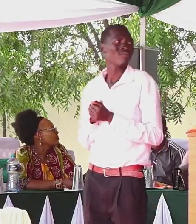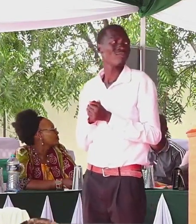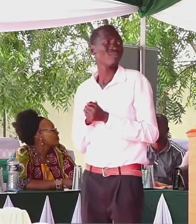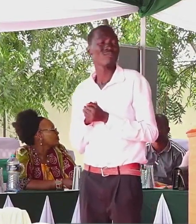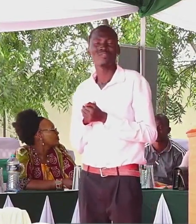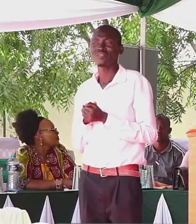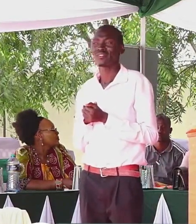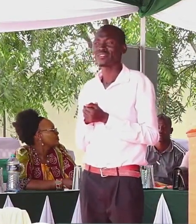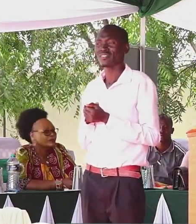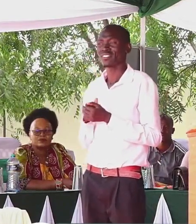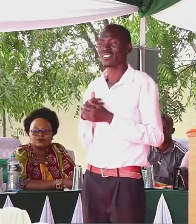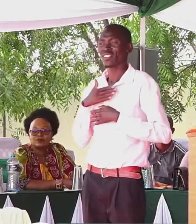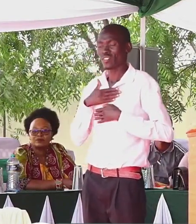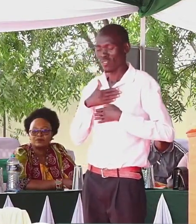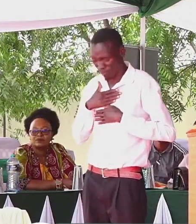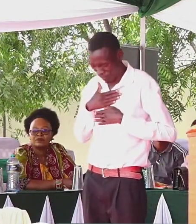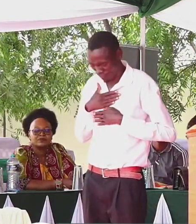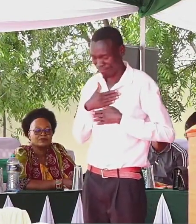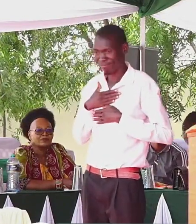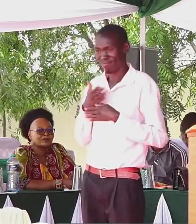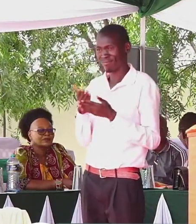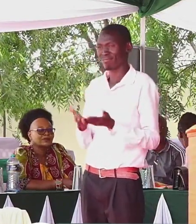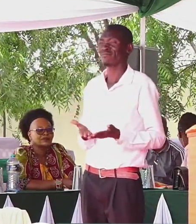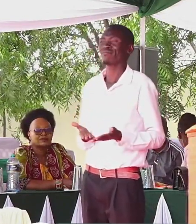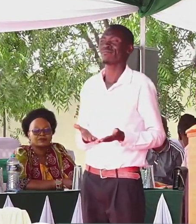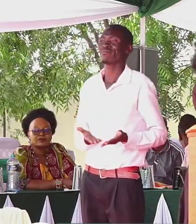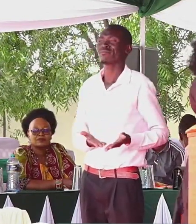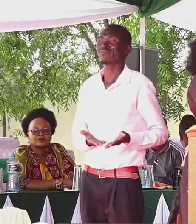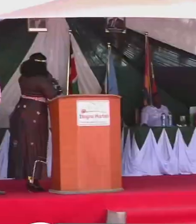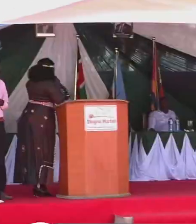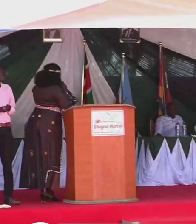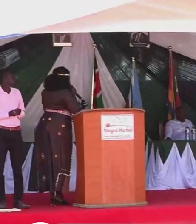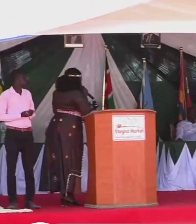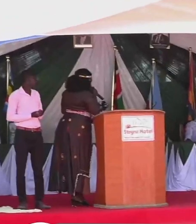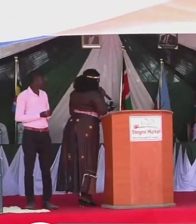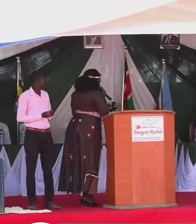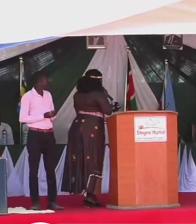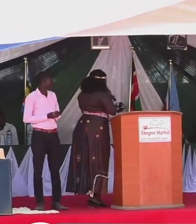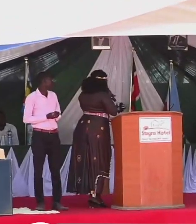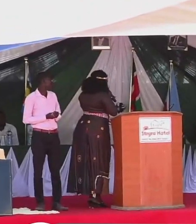Welcome, sir. Your Excellency,